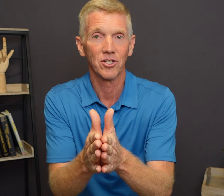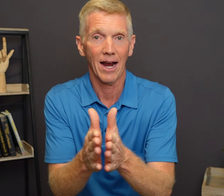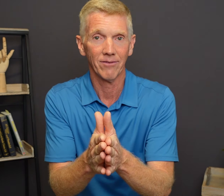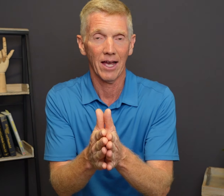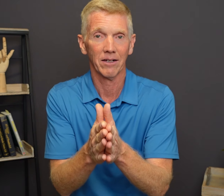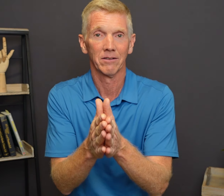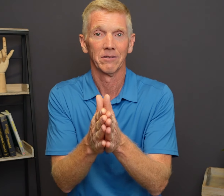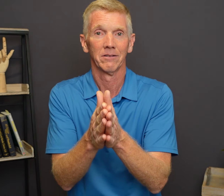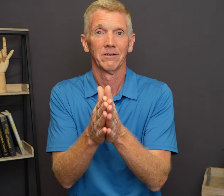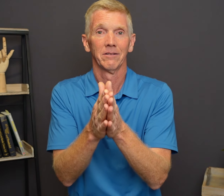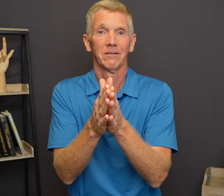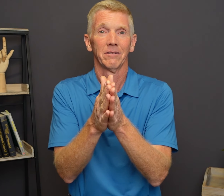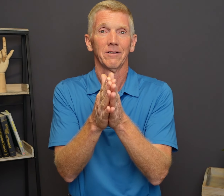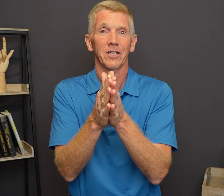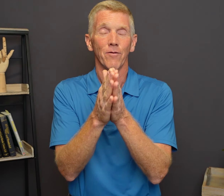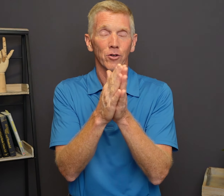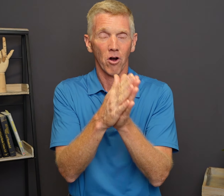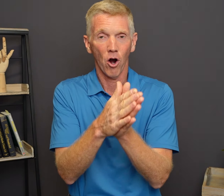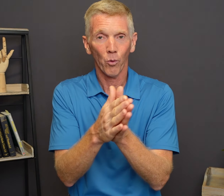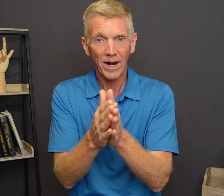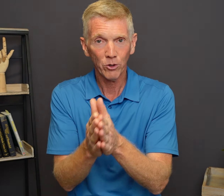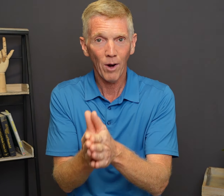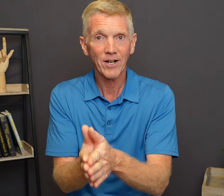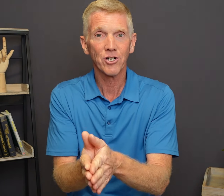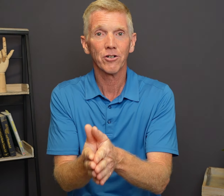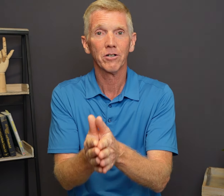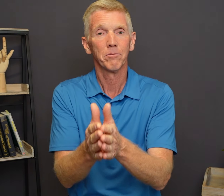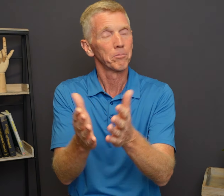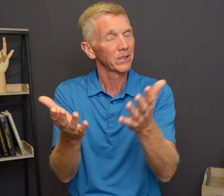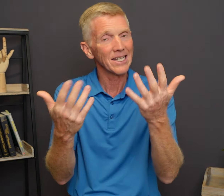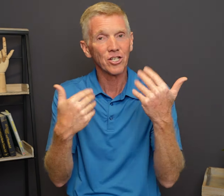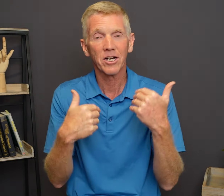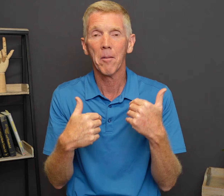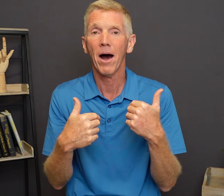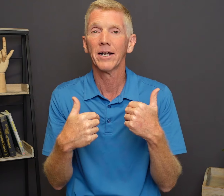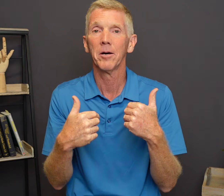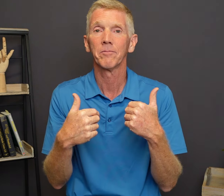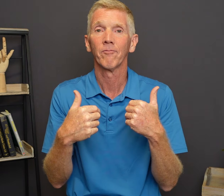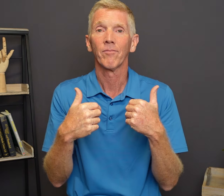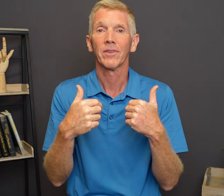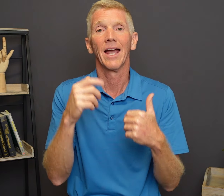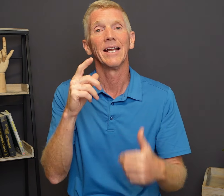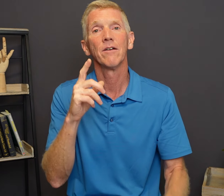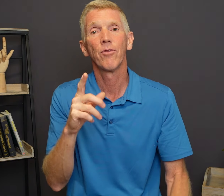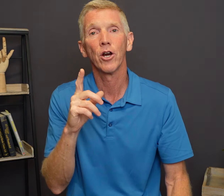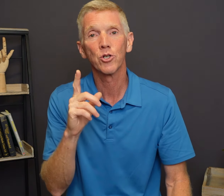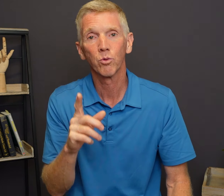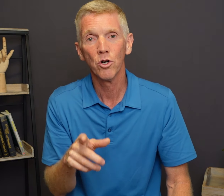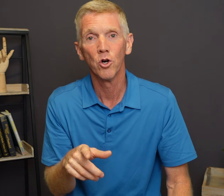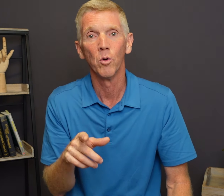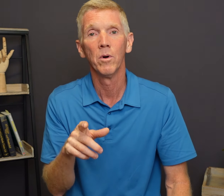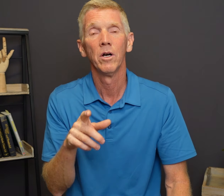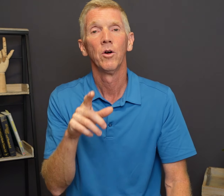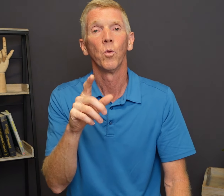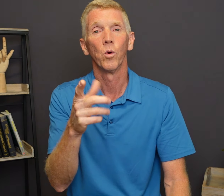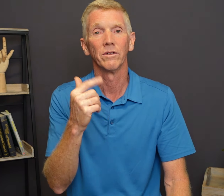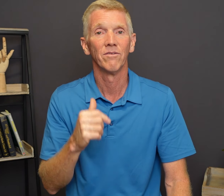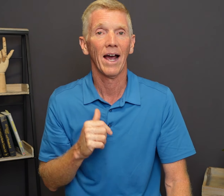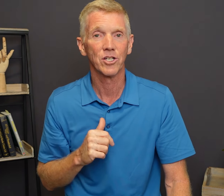sign that. If you're already registered, please come on up, and if there's room, we'll invite some